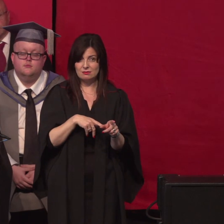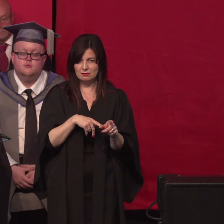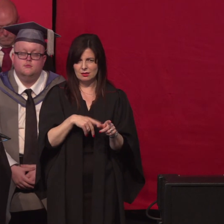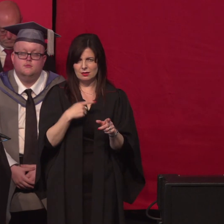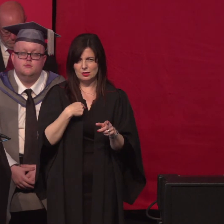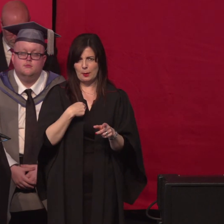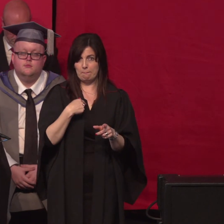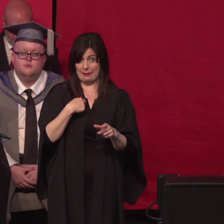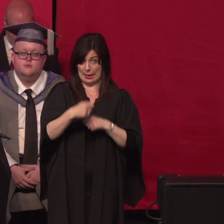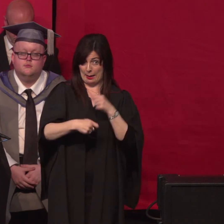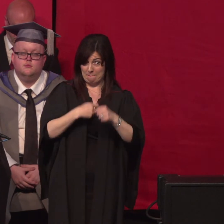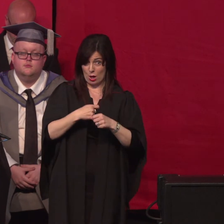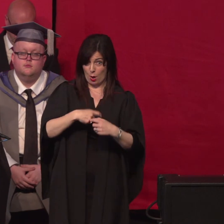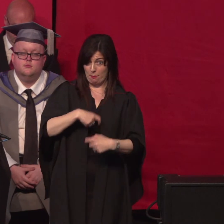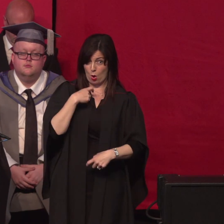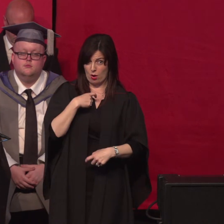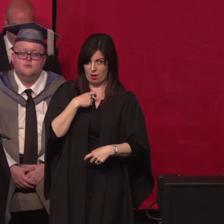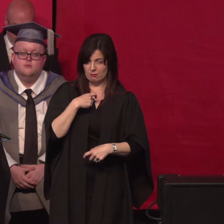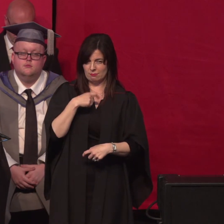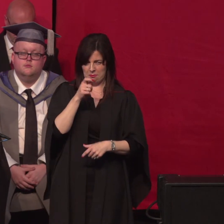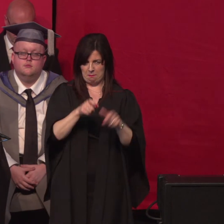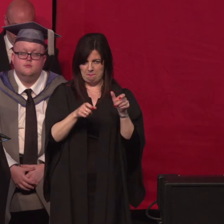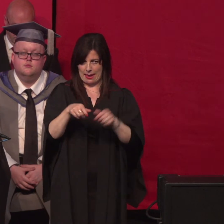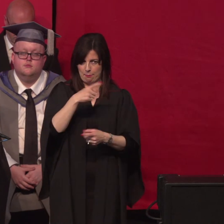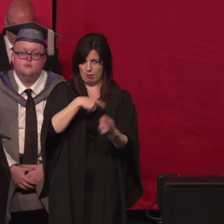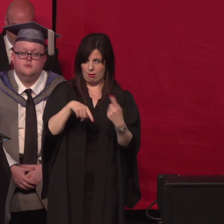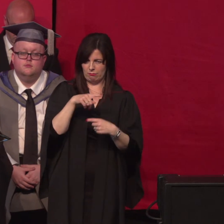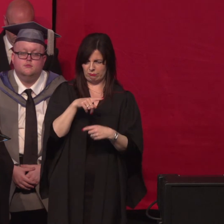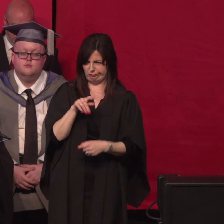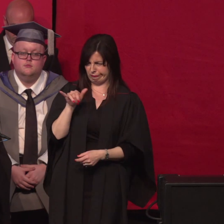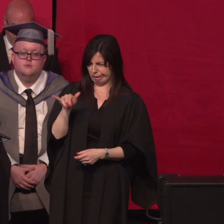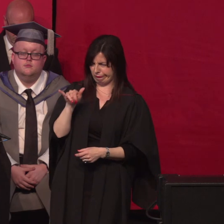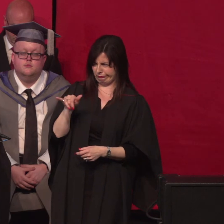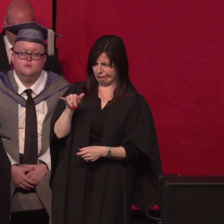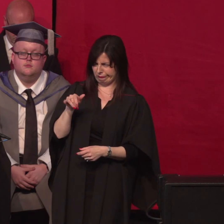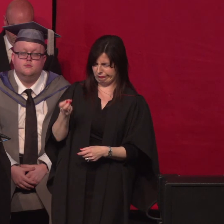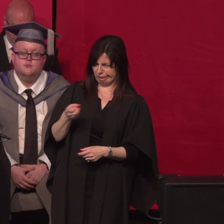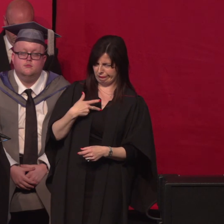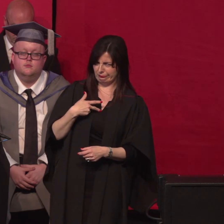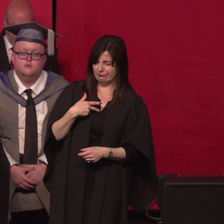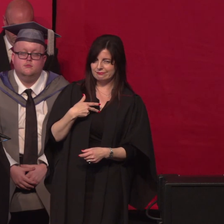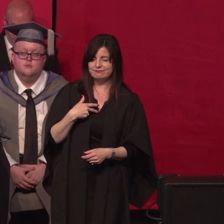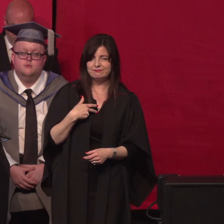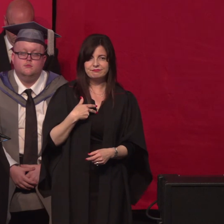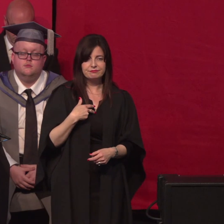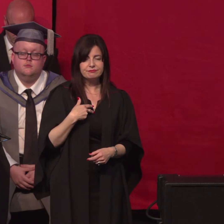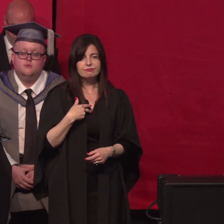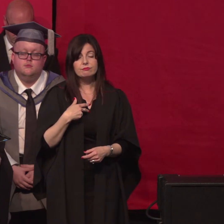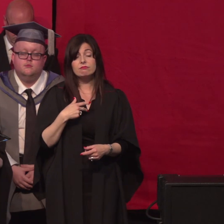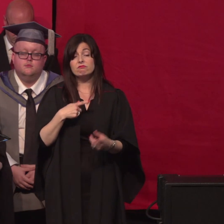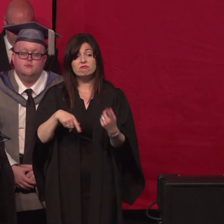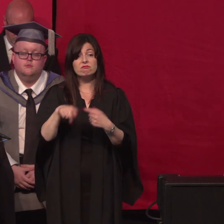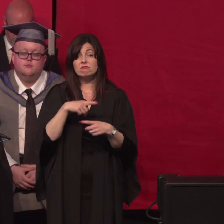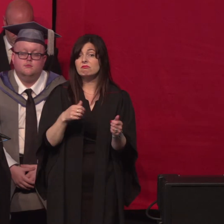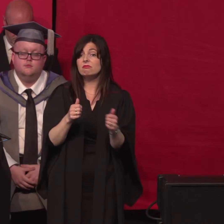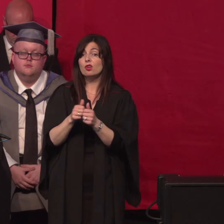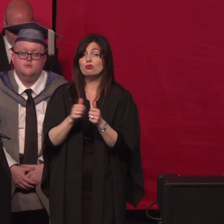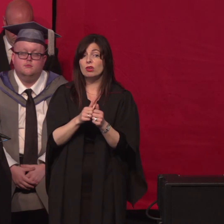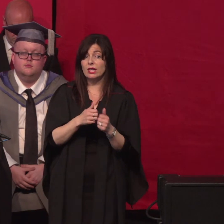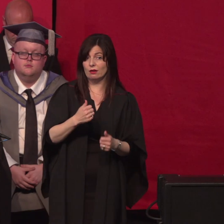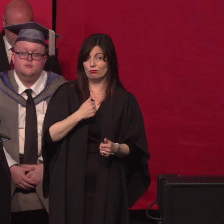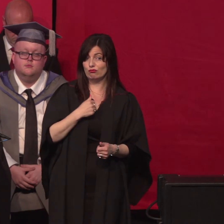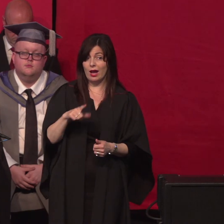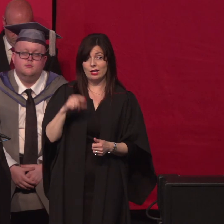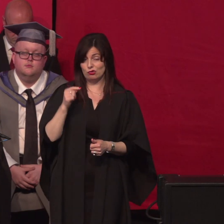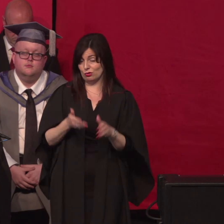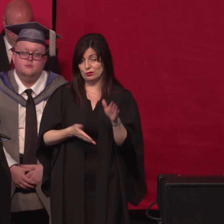the idea of me becoming a lawyer wasn't one that I could sell easily to people around me. Not everyone agreed that I was making the correct choice going